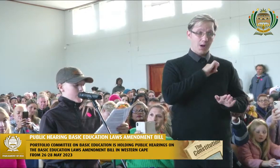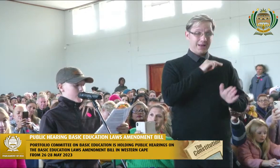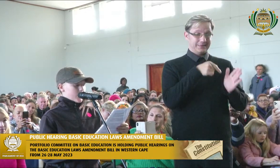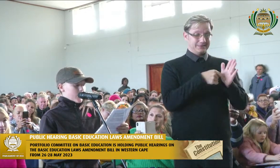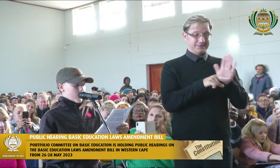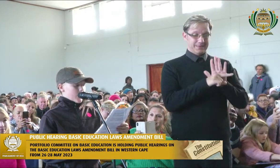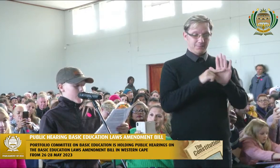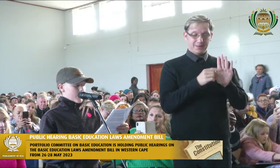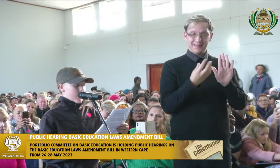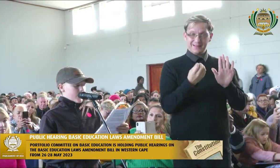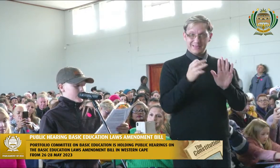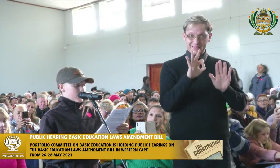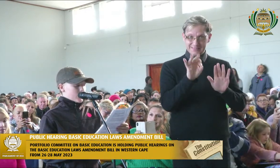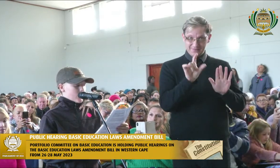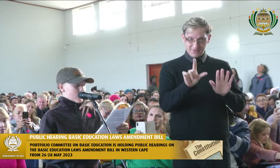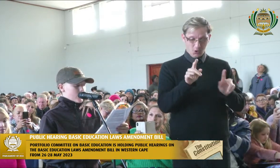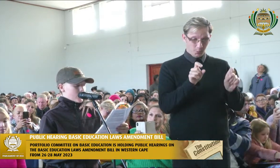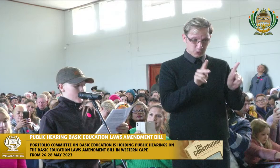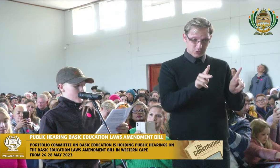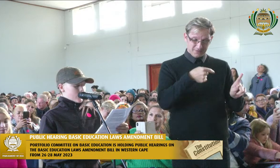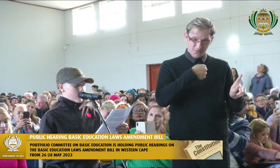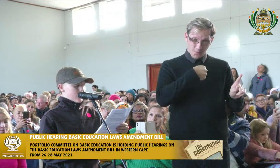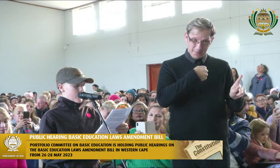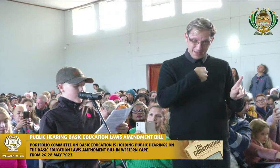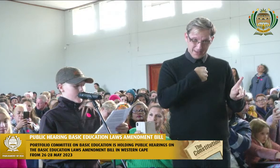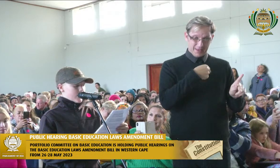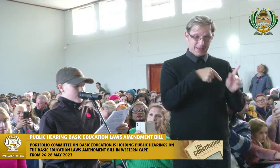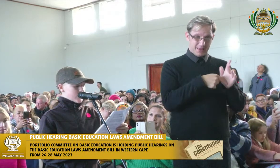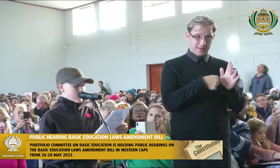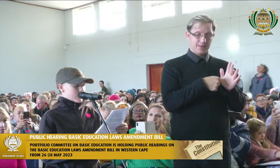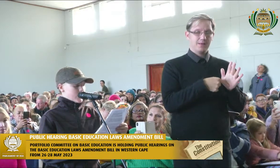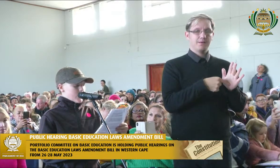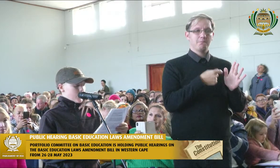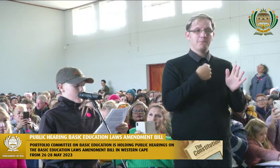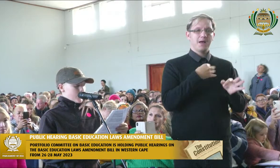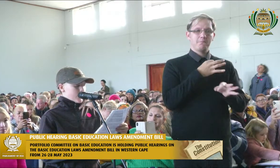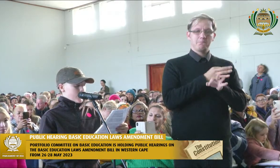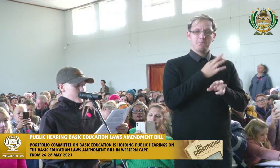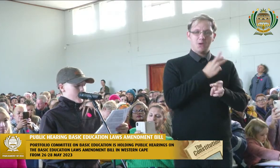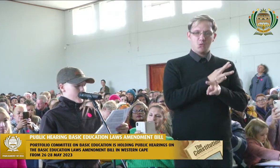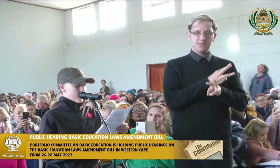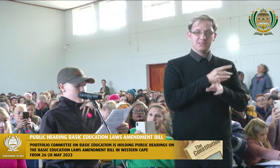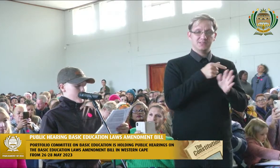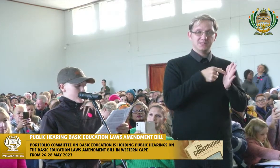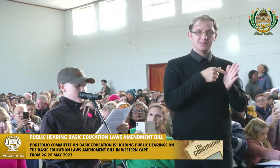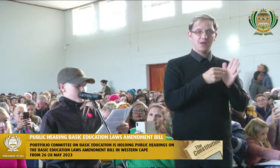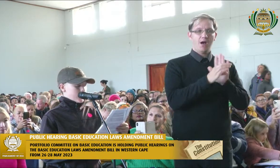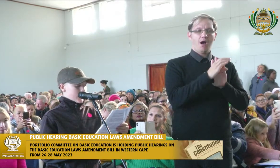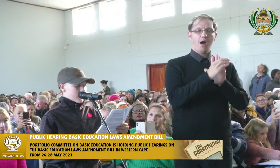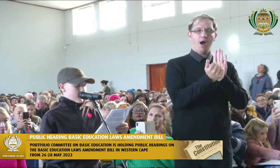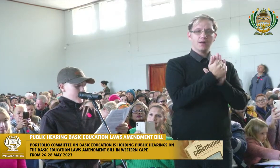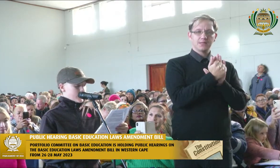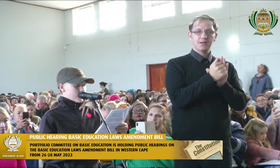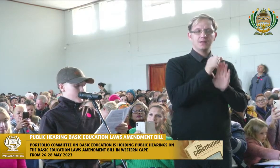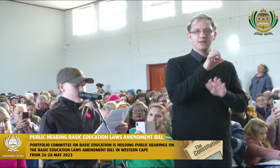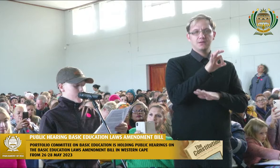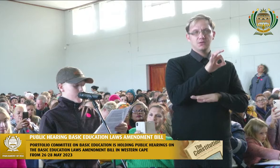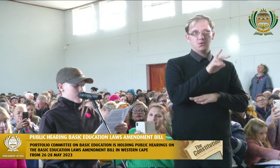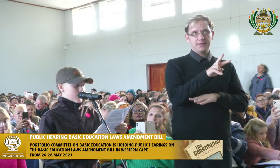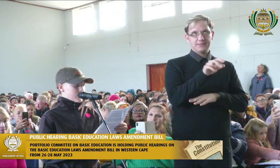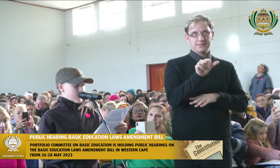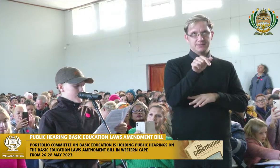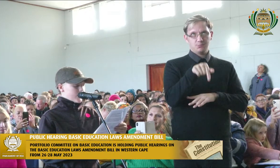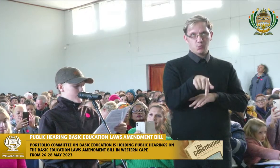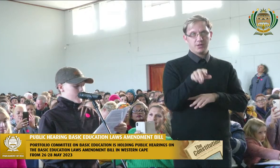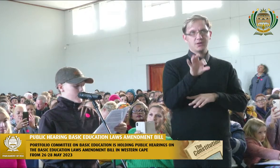opportunity away from me, where my parents, according to Article 26.3 of the Universal Declaration of